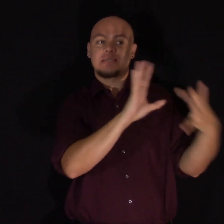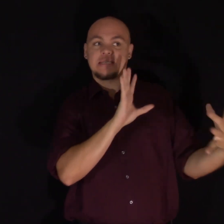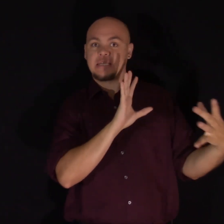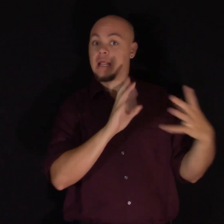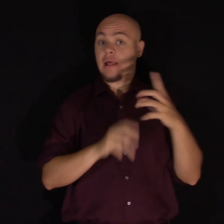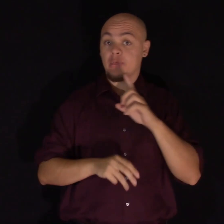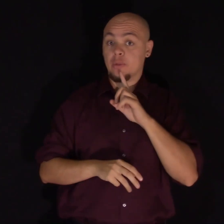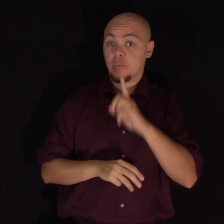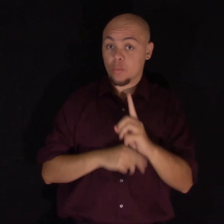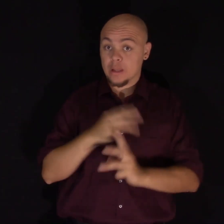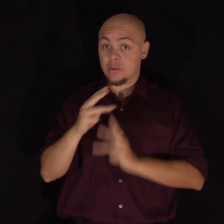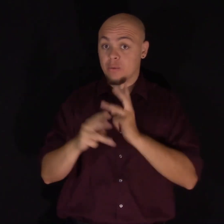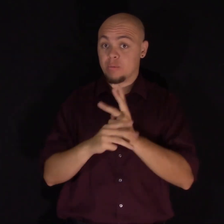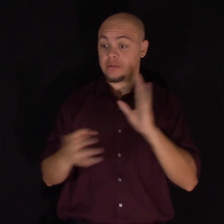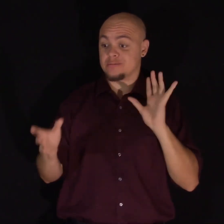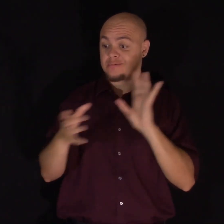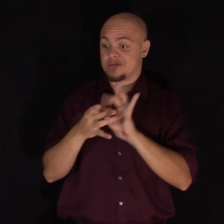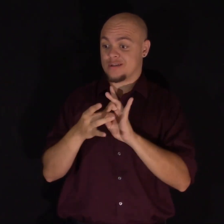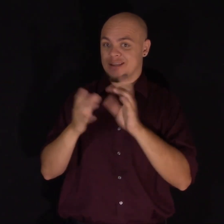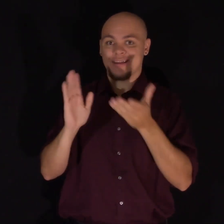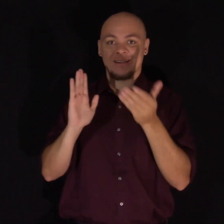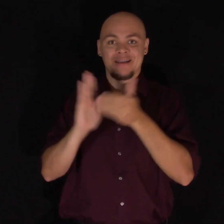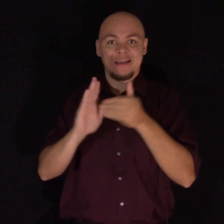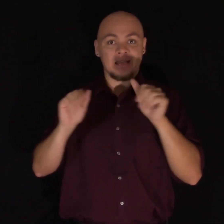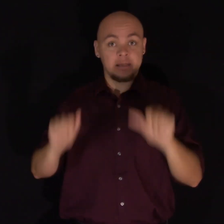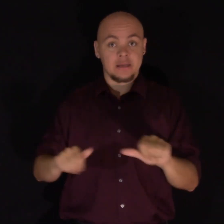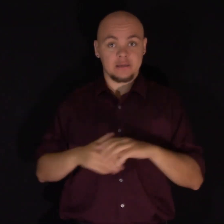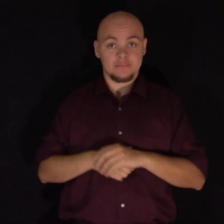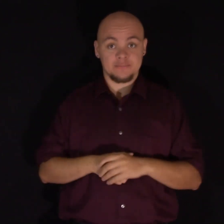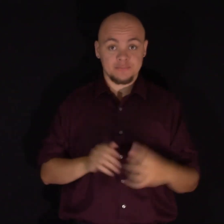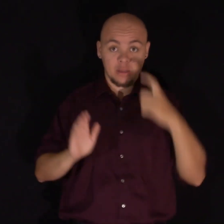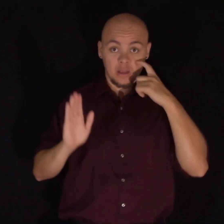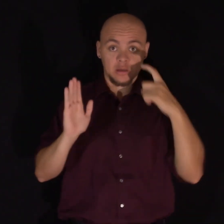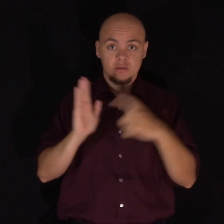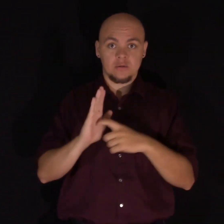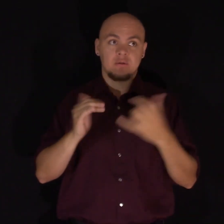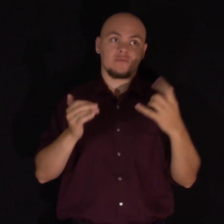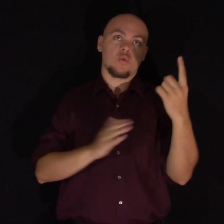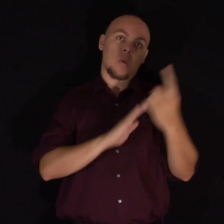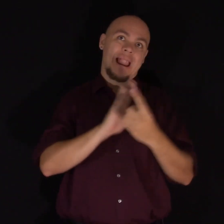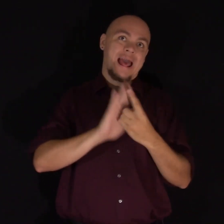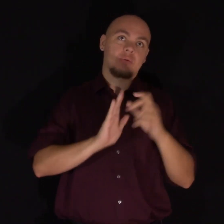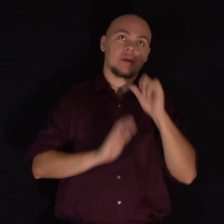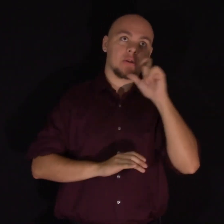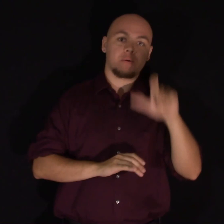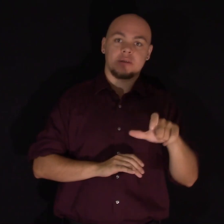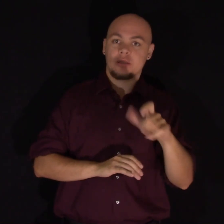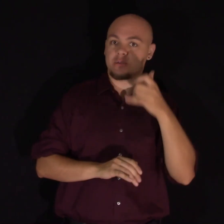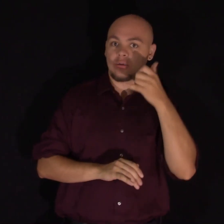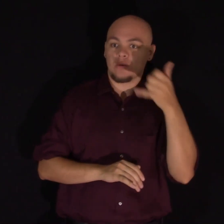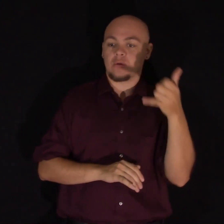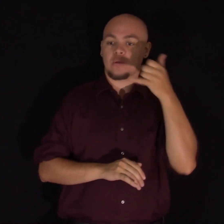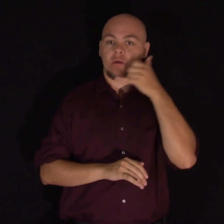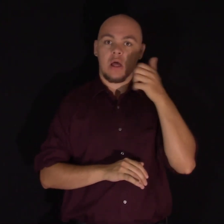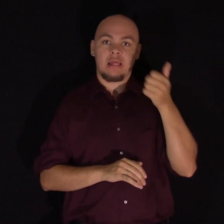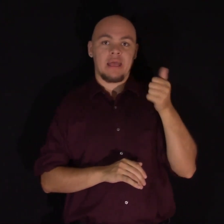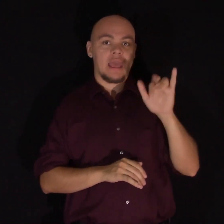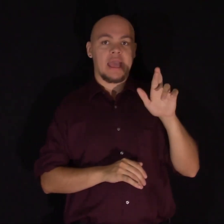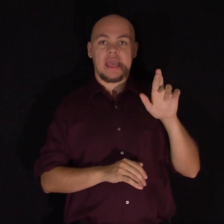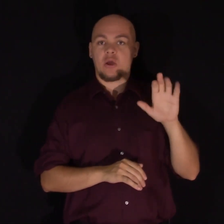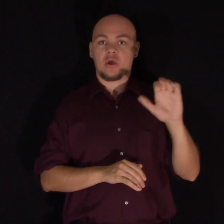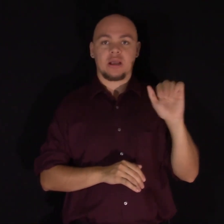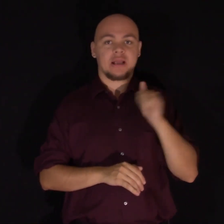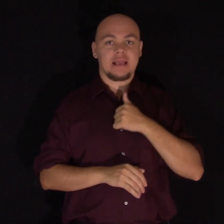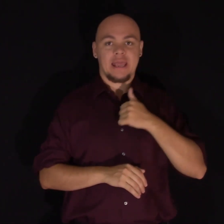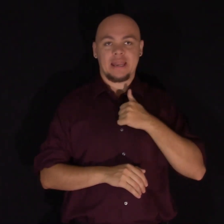real, actual world. Rediscover boredom. You don't have to do it for an hour. Please don't call Air Canada. It's just a world of hell.